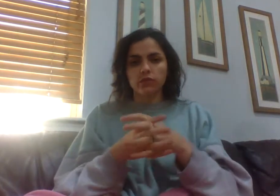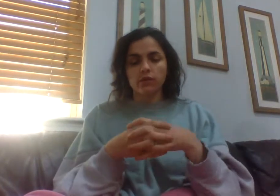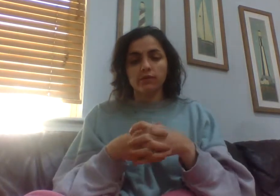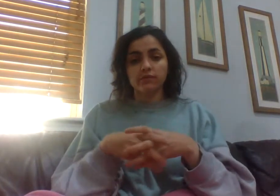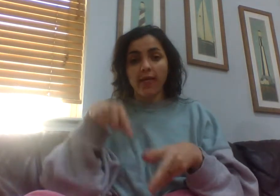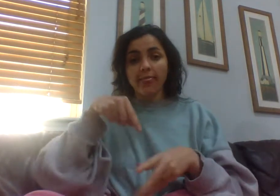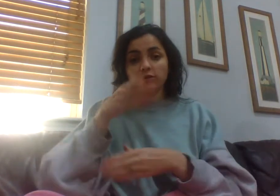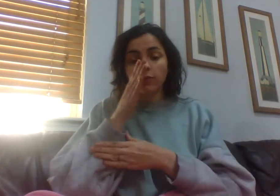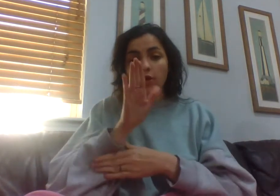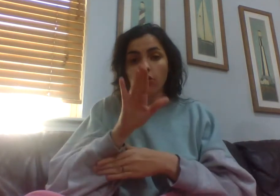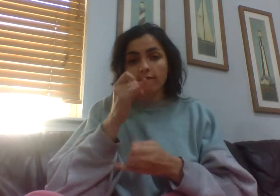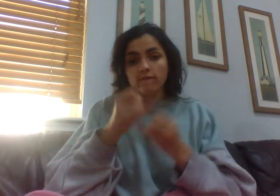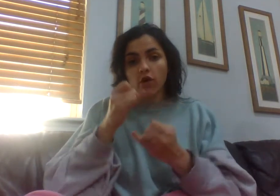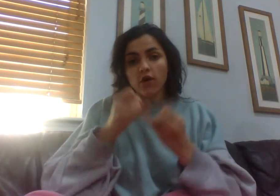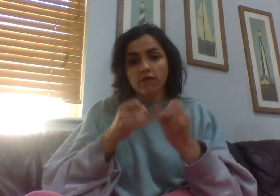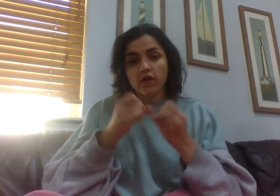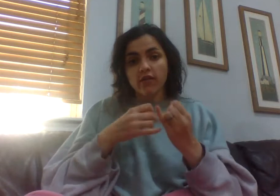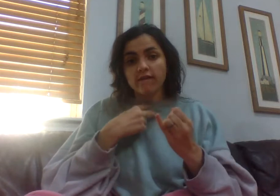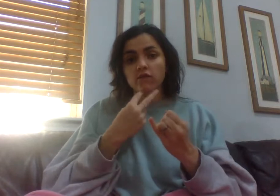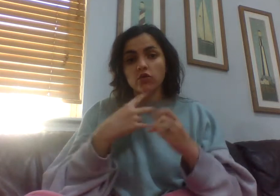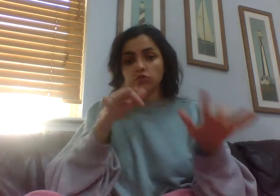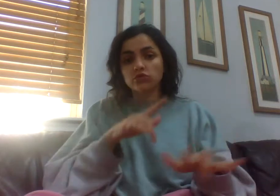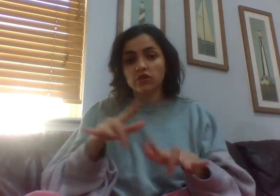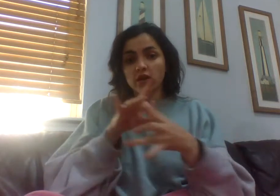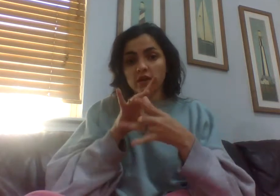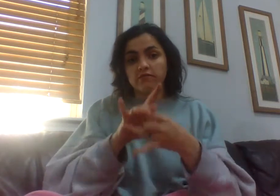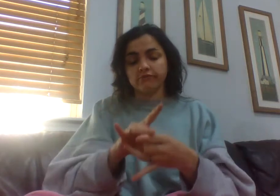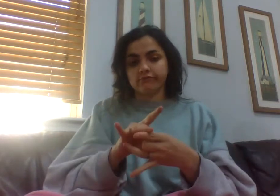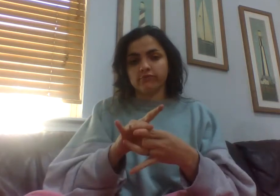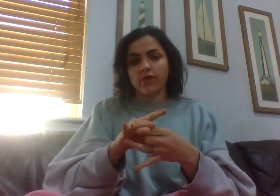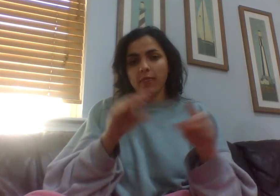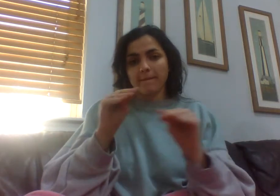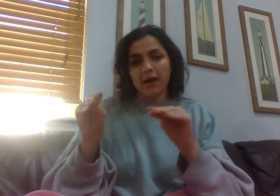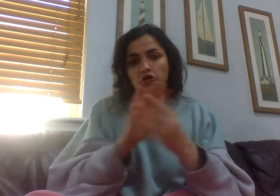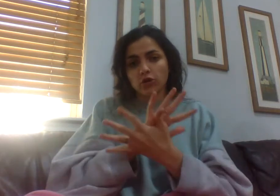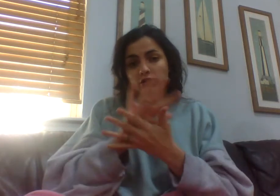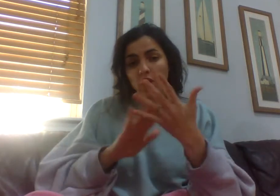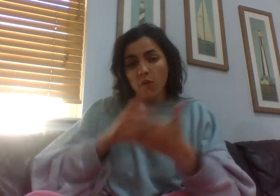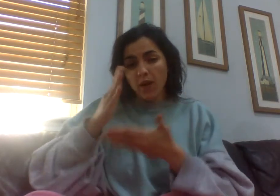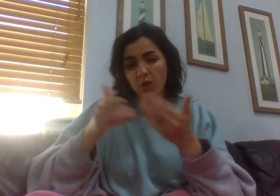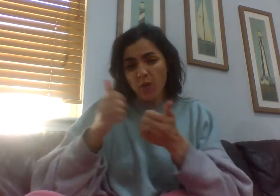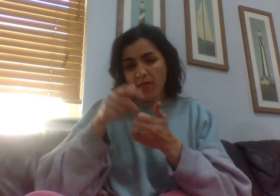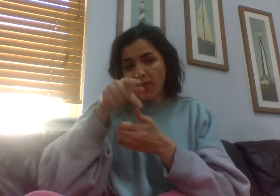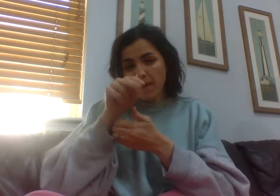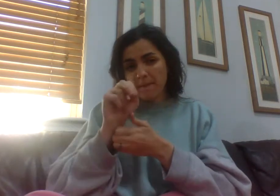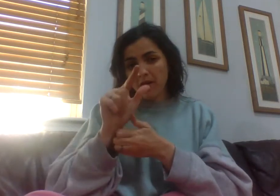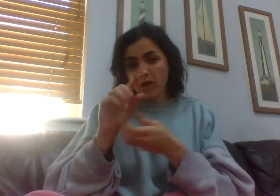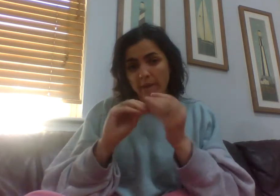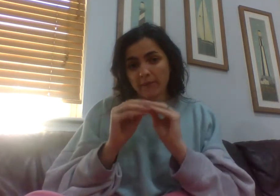this will be your final voice recording about the migration series. And we ended in panel number 25 yesterday, and we're going to jump to panel